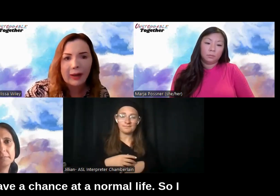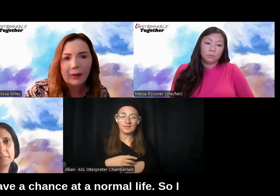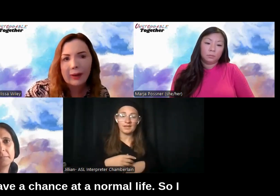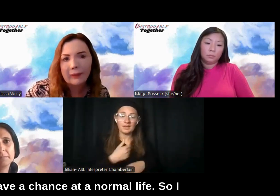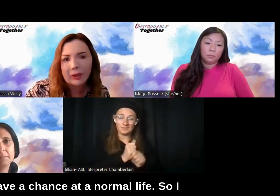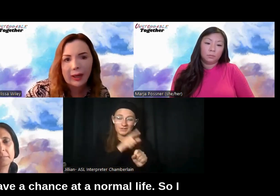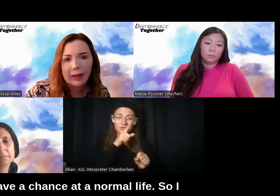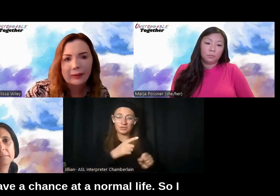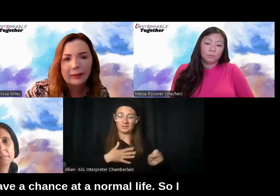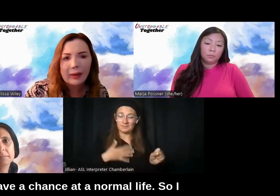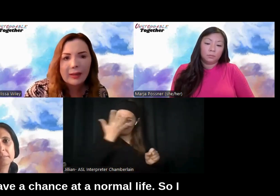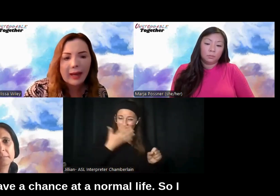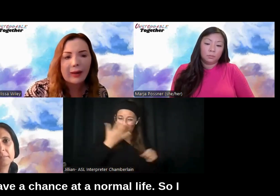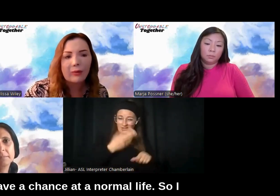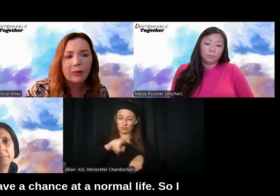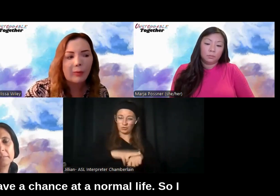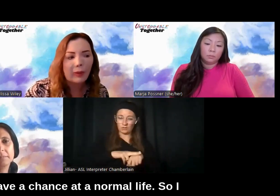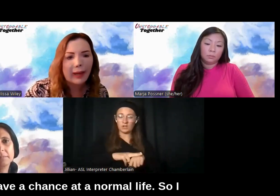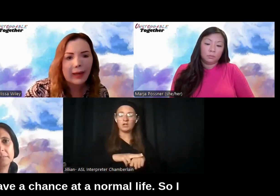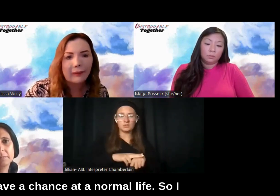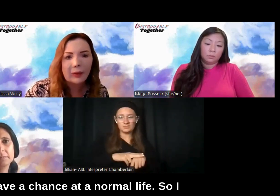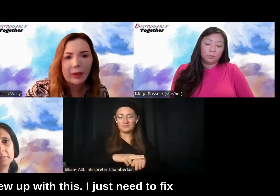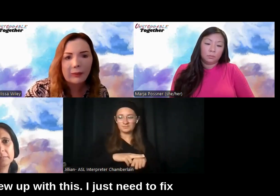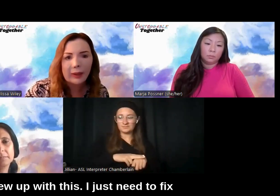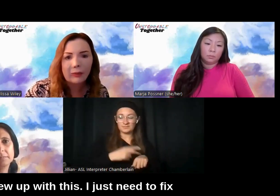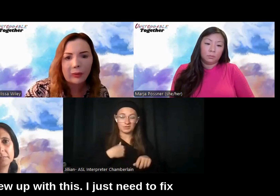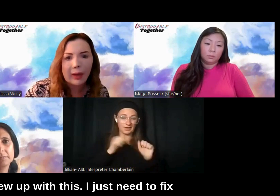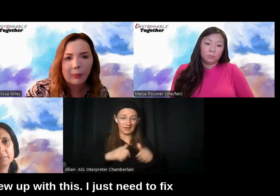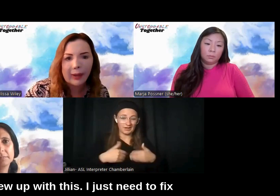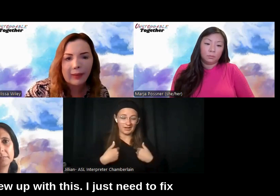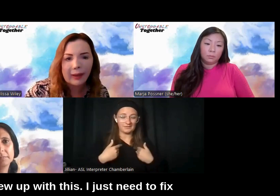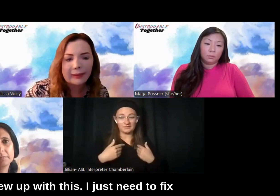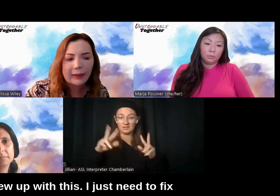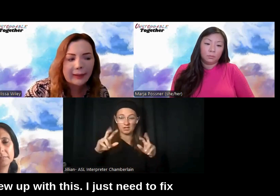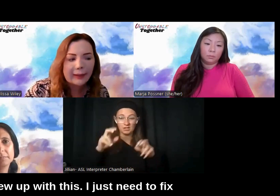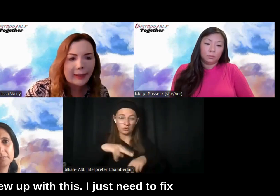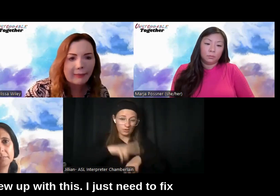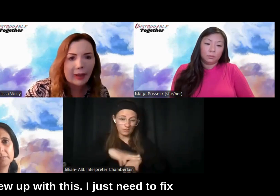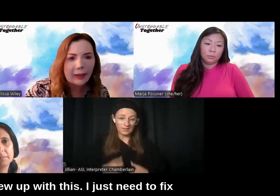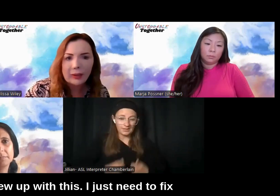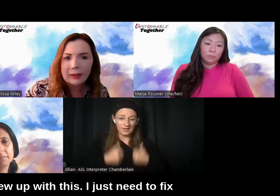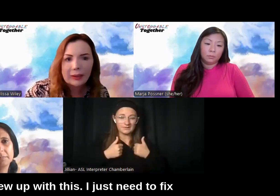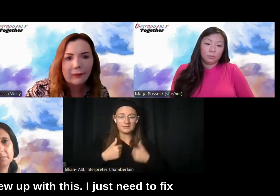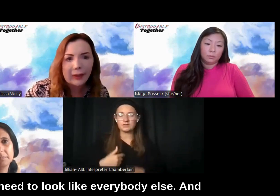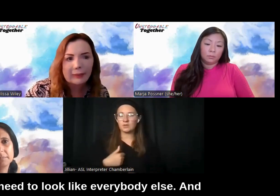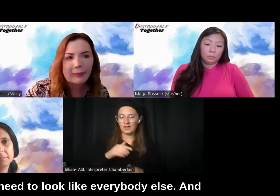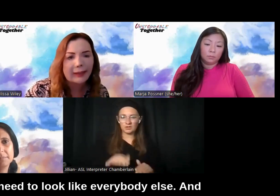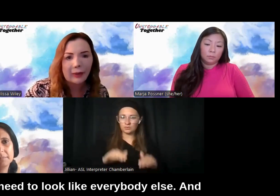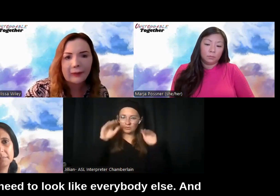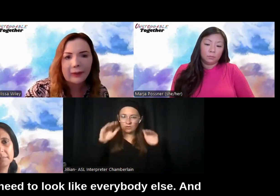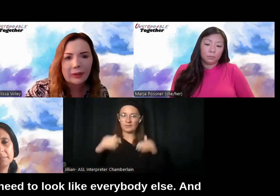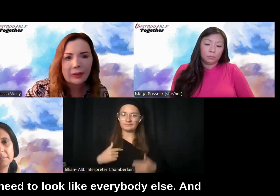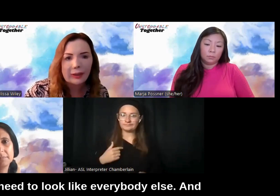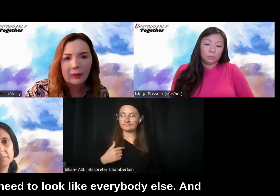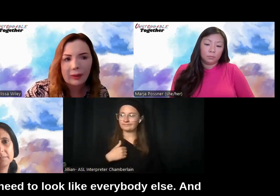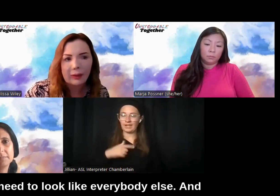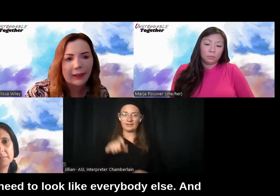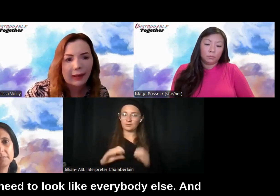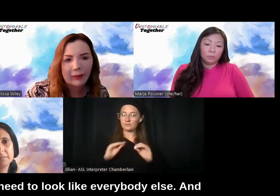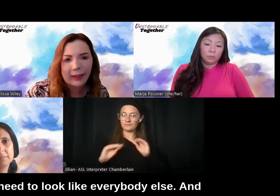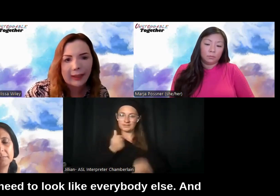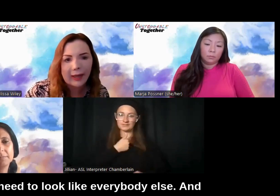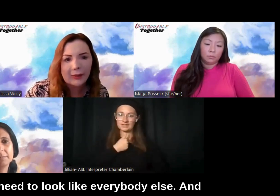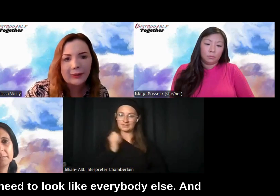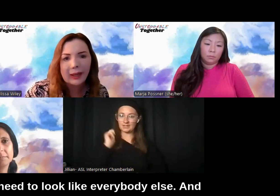so that I would have a chance at a normal life. So I really grew up with this, I just need to fix myself. I just need to look